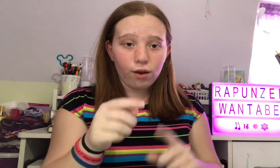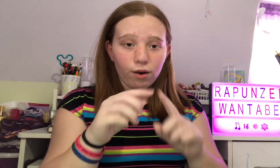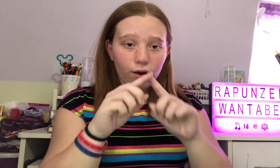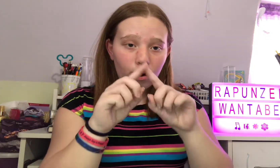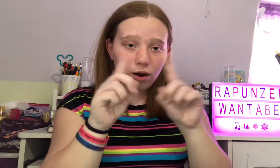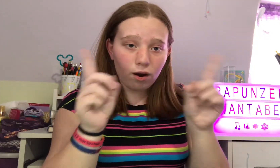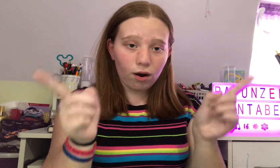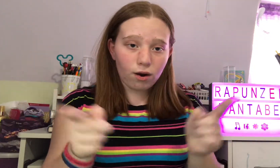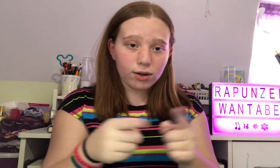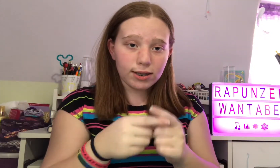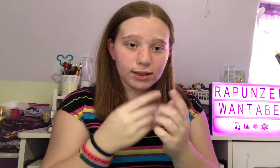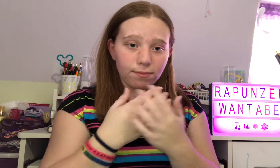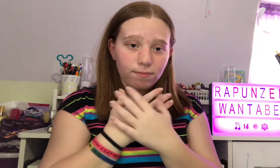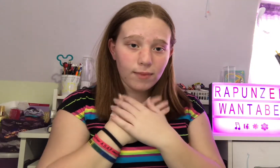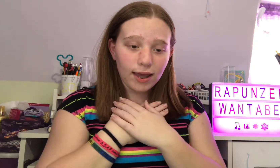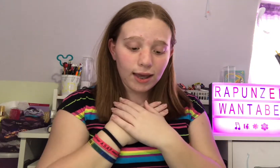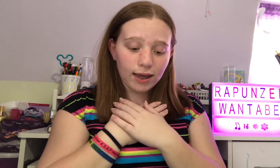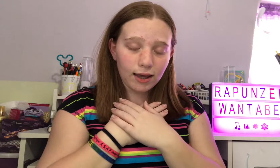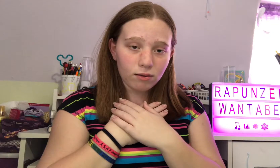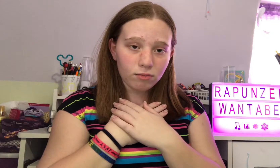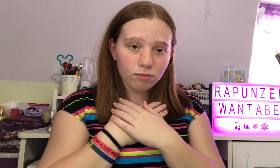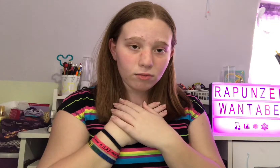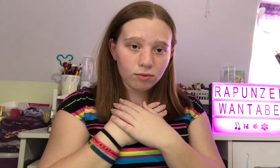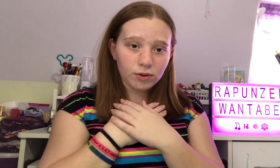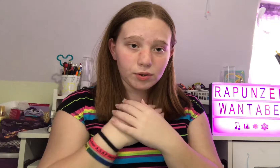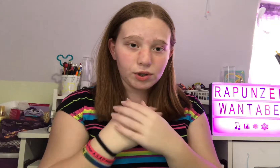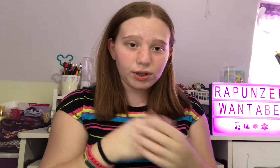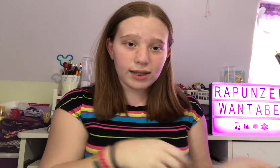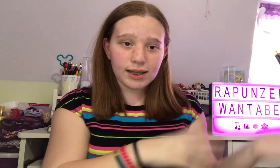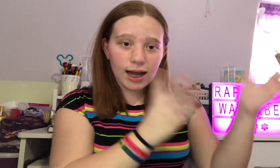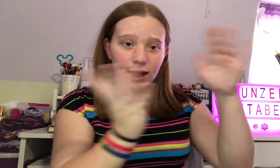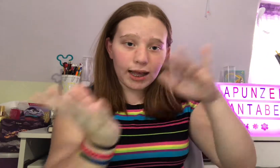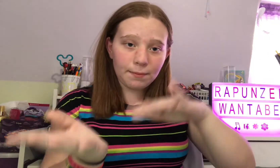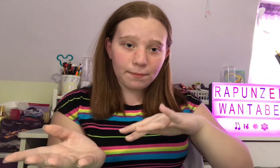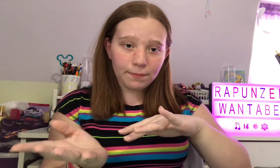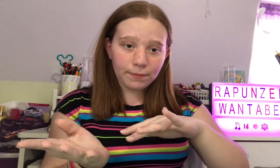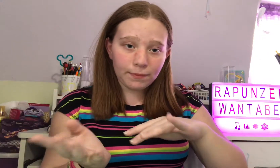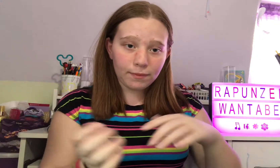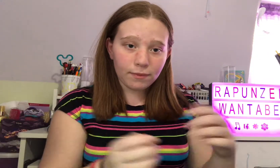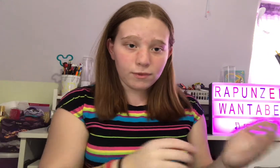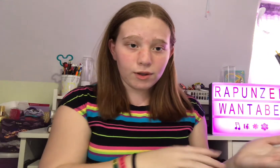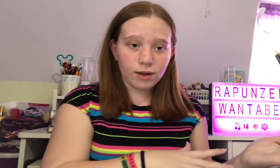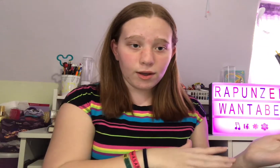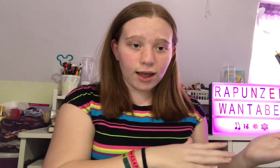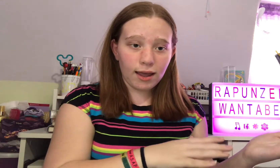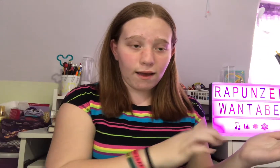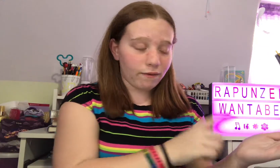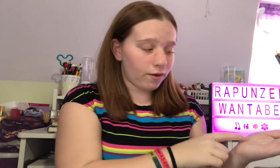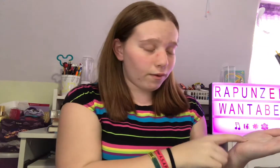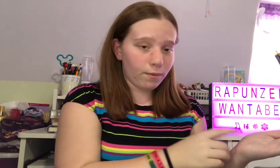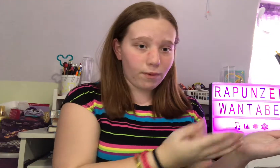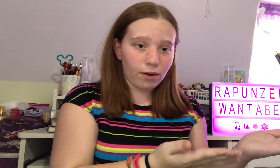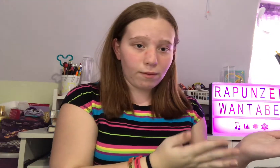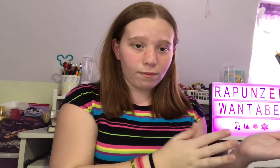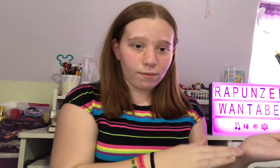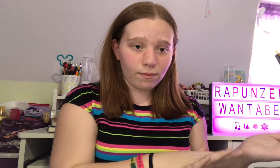your heart to me. So then time. So you kind of have your prom.